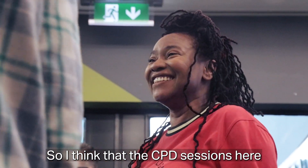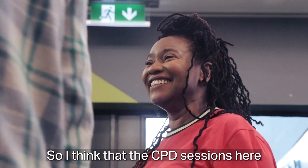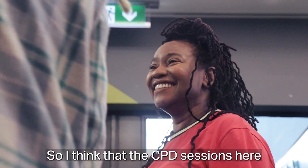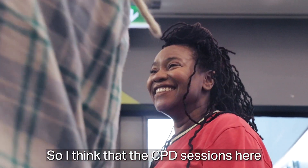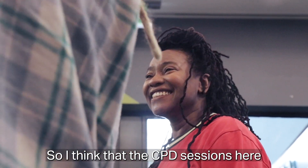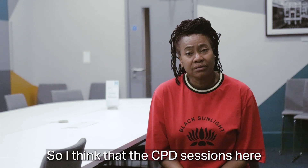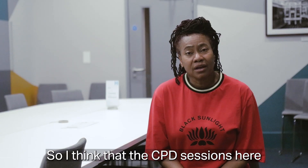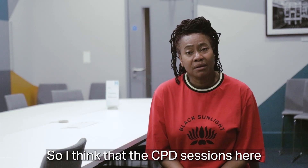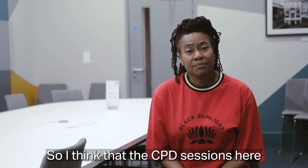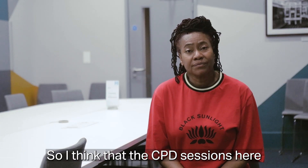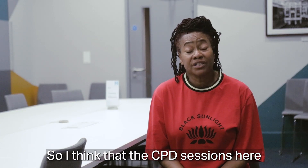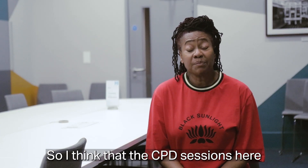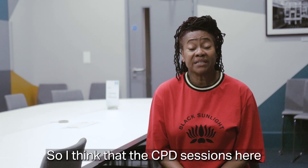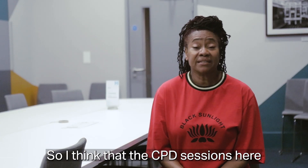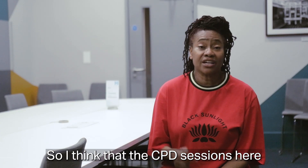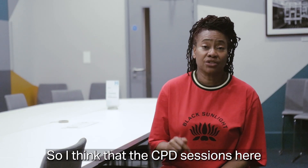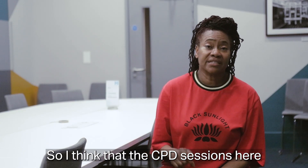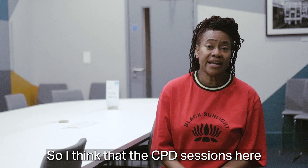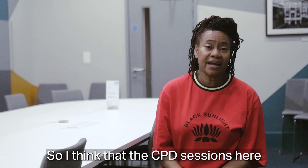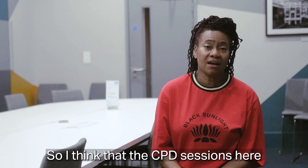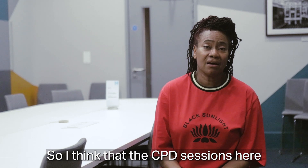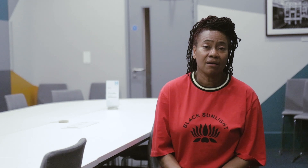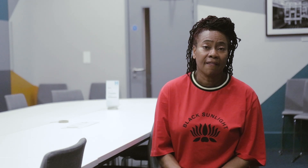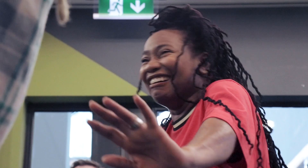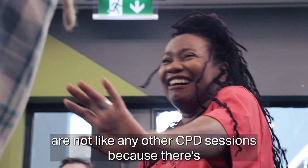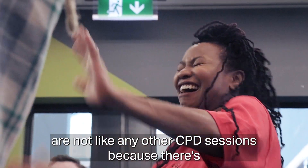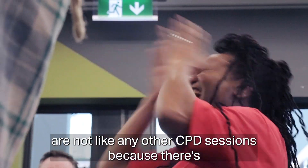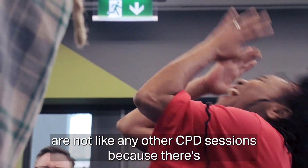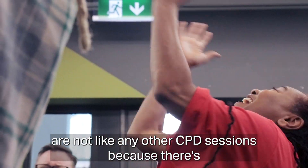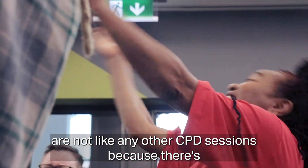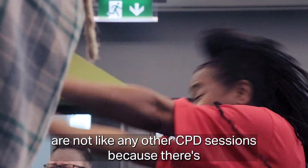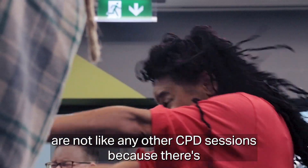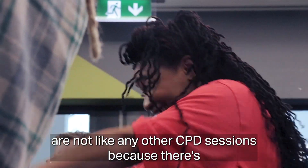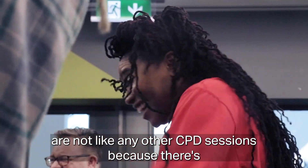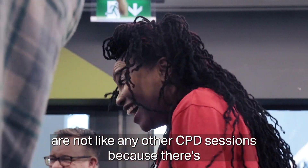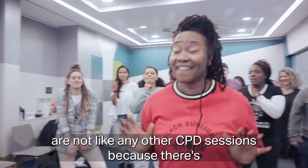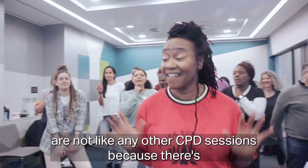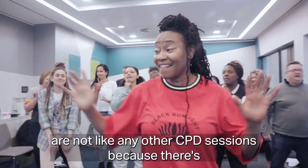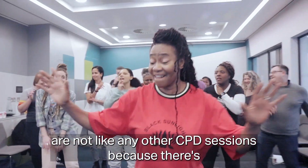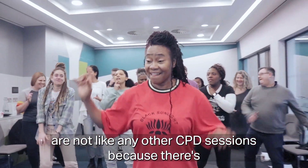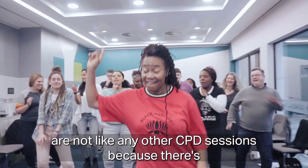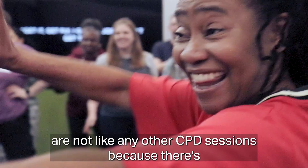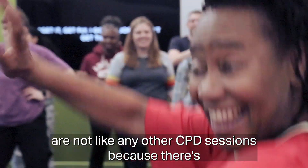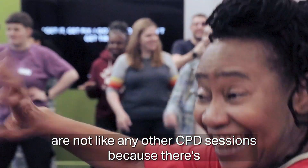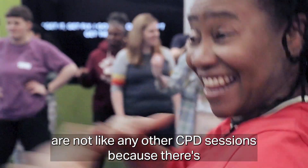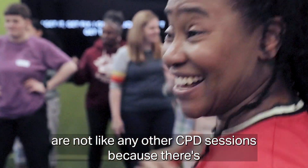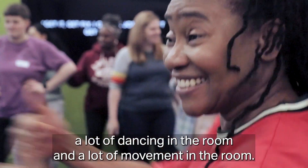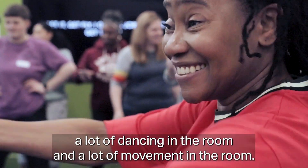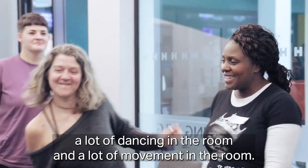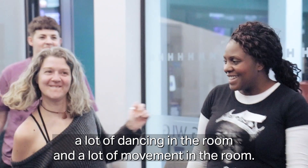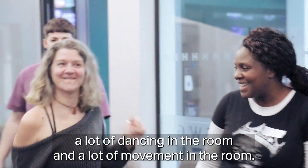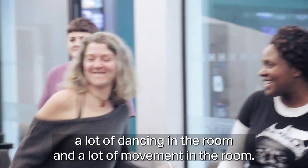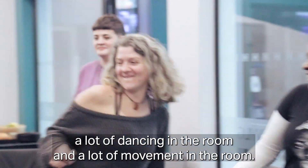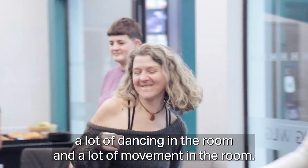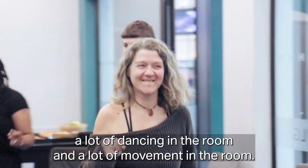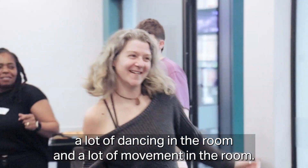So I think that the CPD sessions here, not like any other CPD sessions, because there's a lot